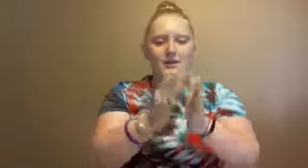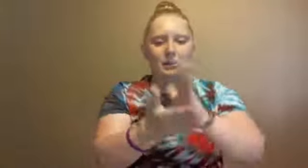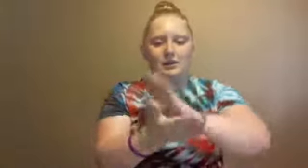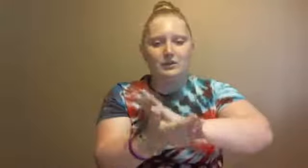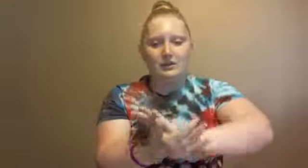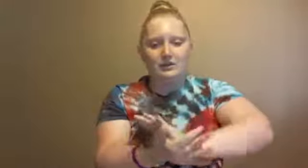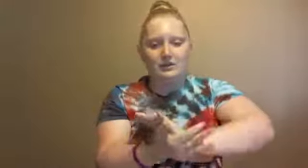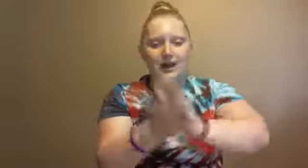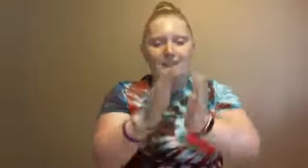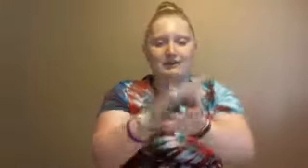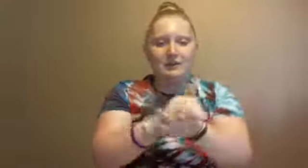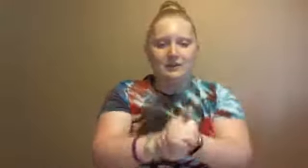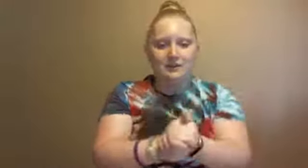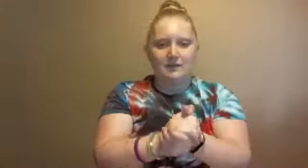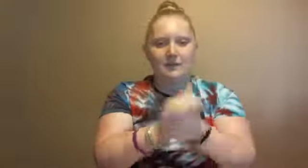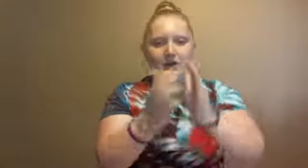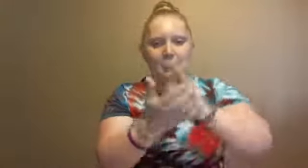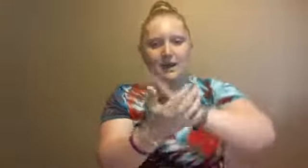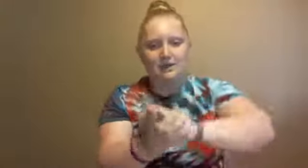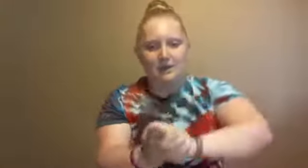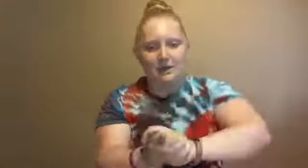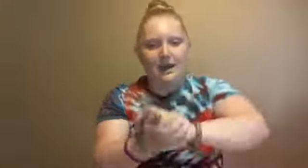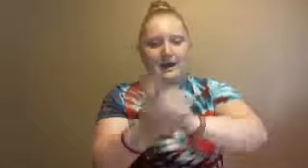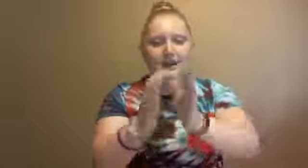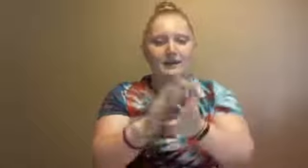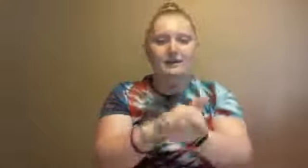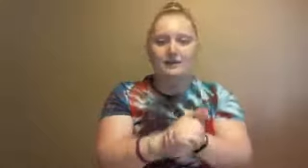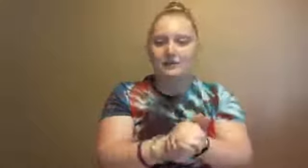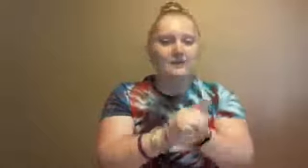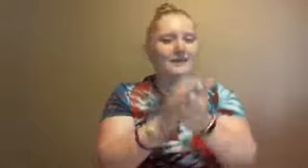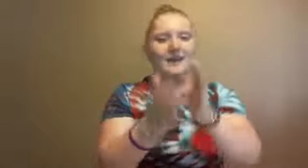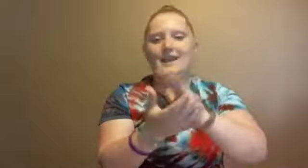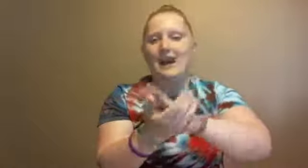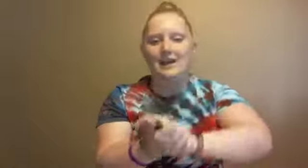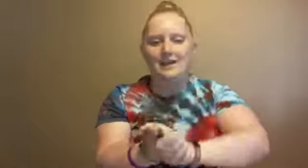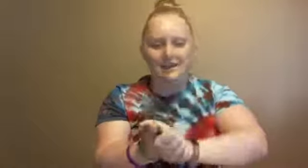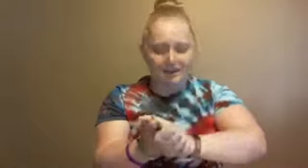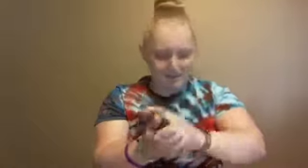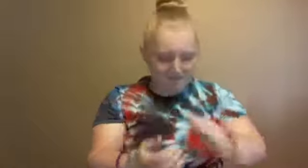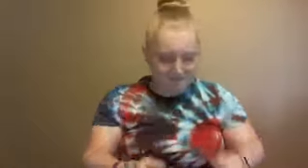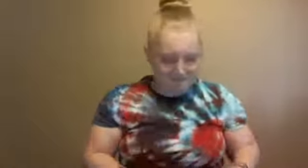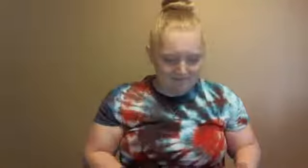you're going to act like you're smushing a hamburger patty. Just like that.